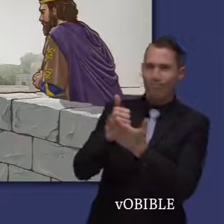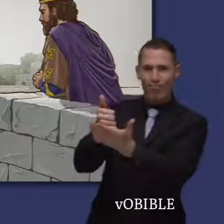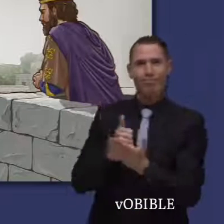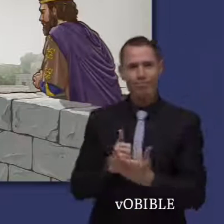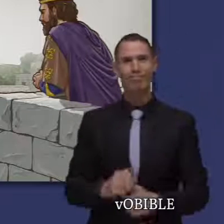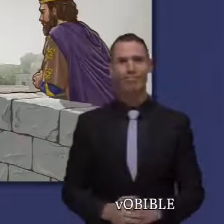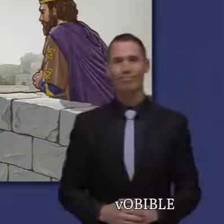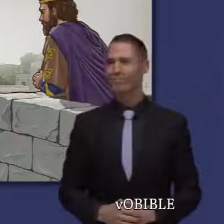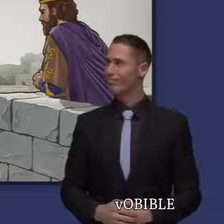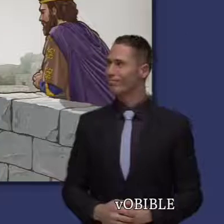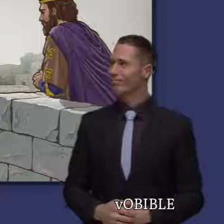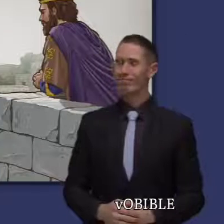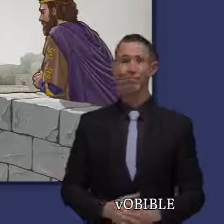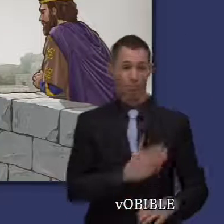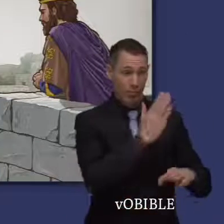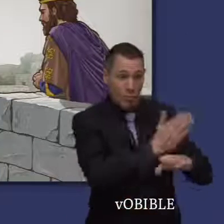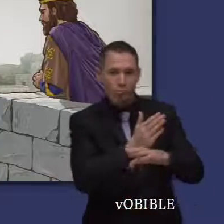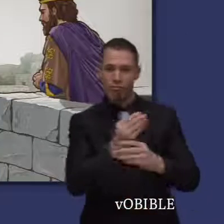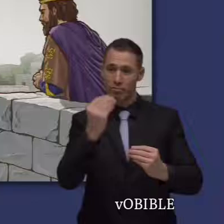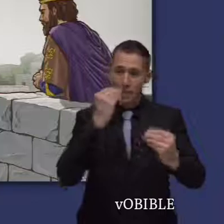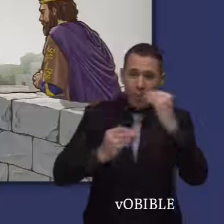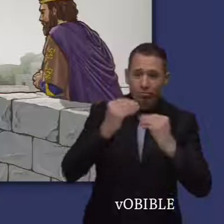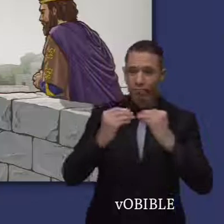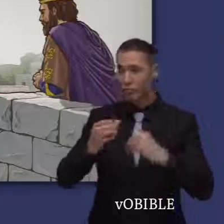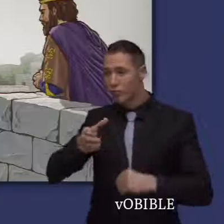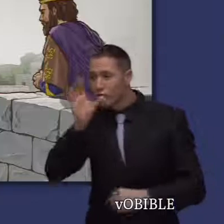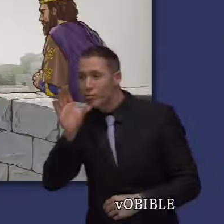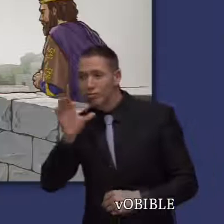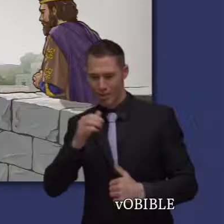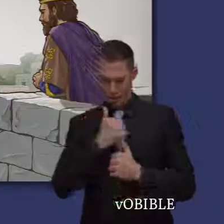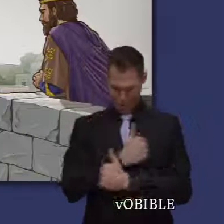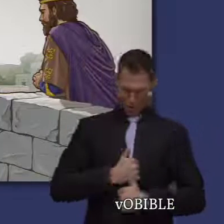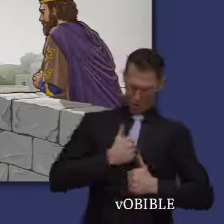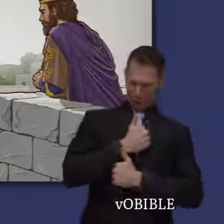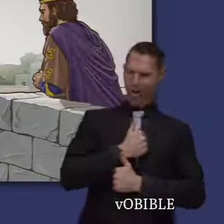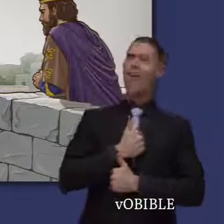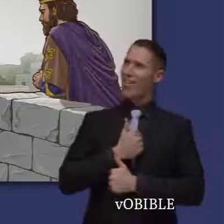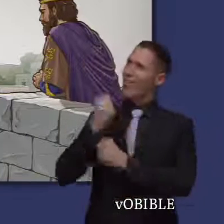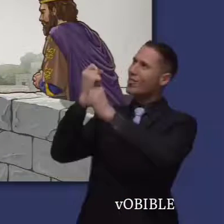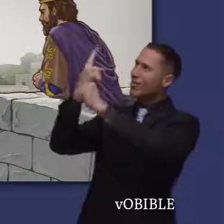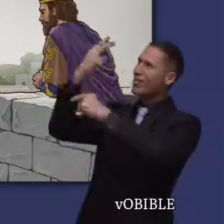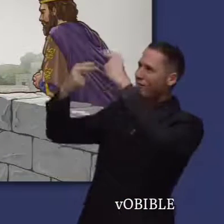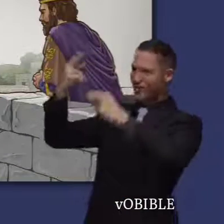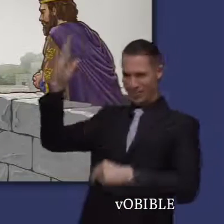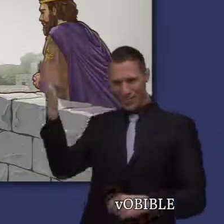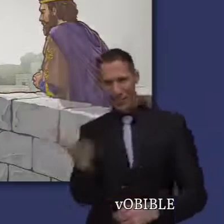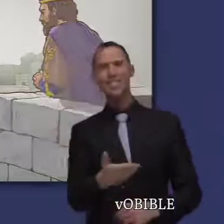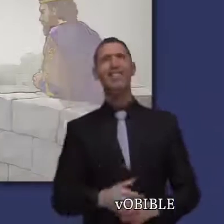friendship. He refers to the enjoyment of food and the rejoicing over one's work as the gift of God.